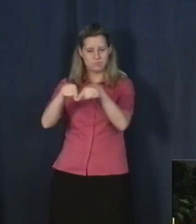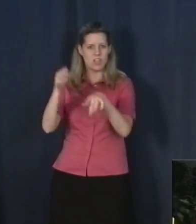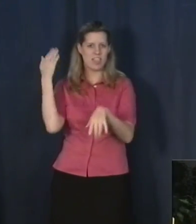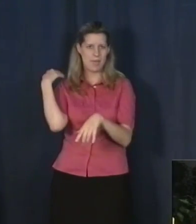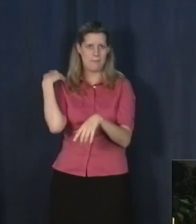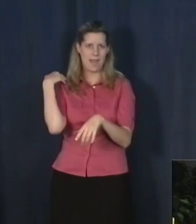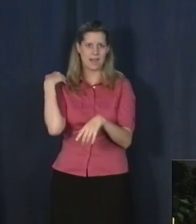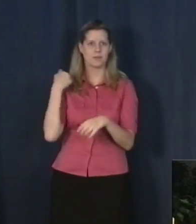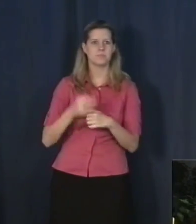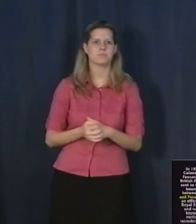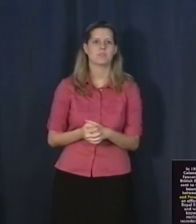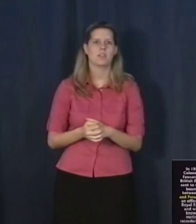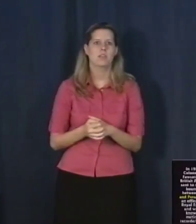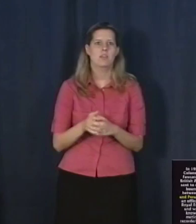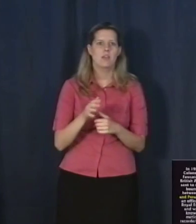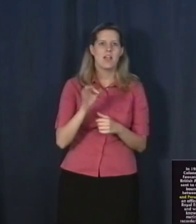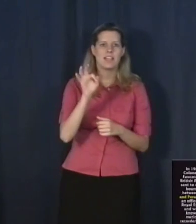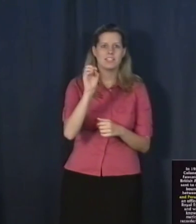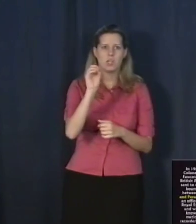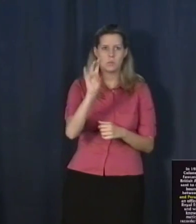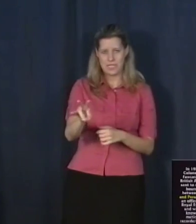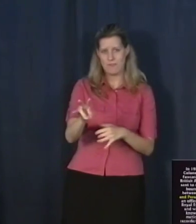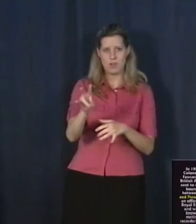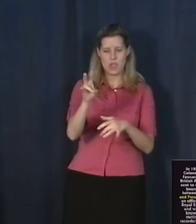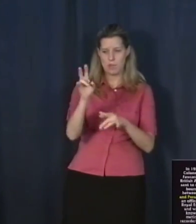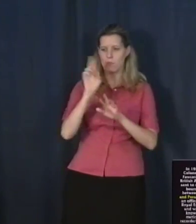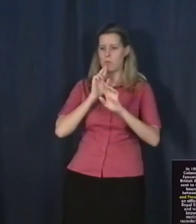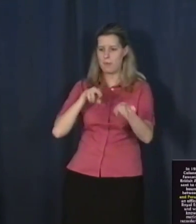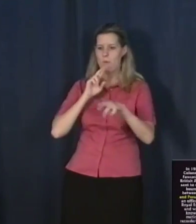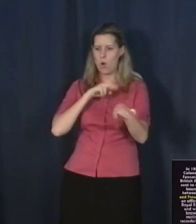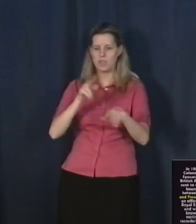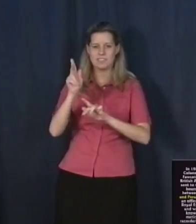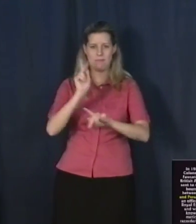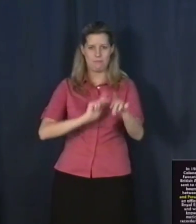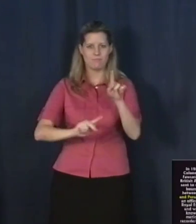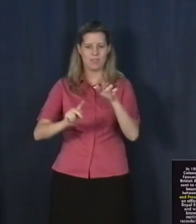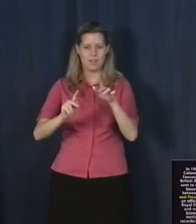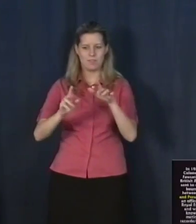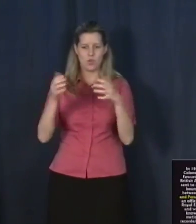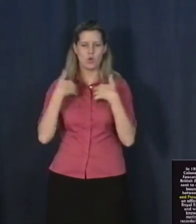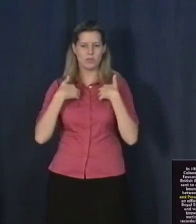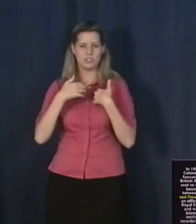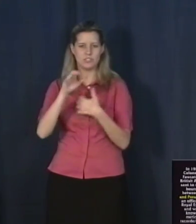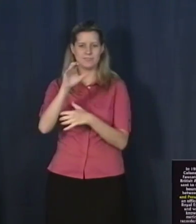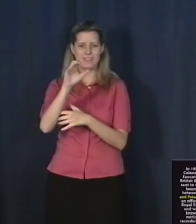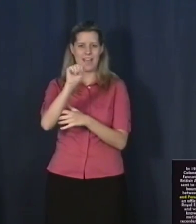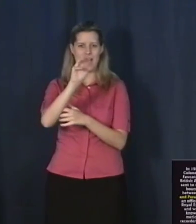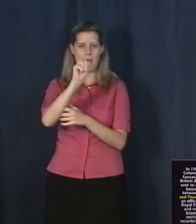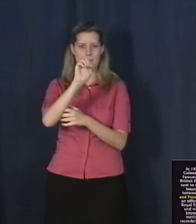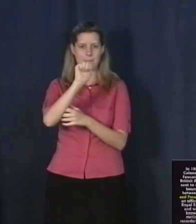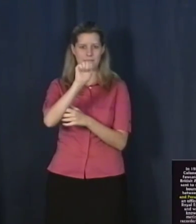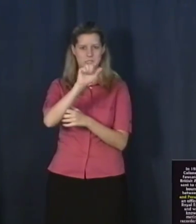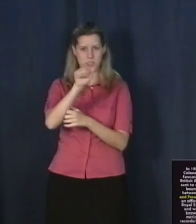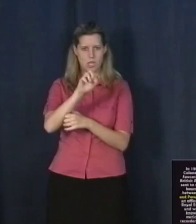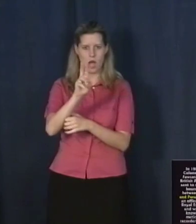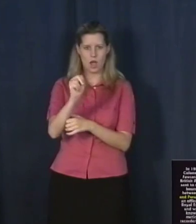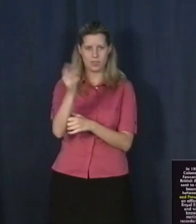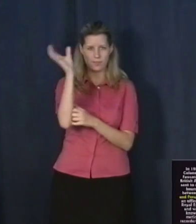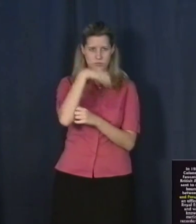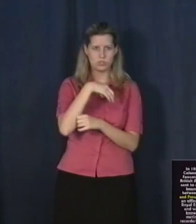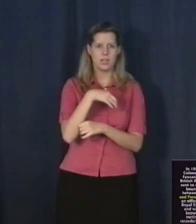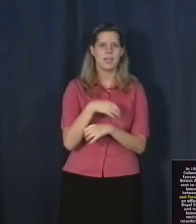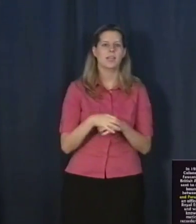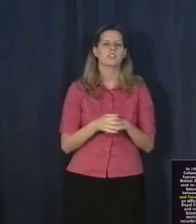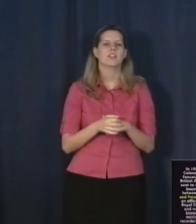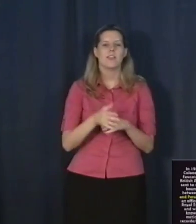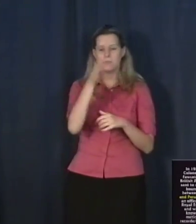called the Amazon jungle that is absolutely gigantic. There have been many reports of creatures in the Amazon that are pretty strange. For instance, in 1907, Colonel Fawcett